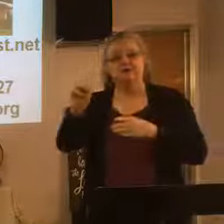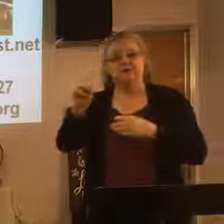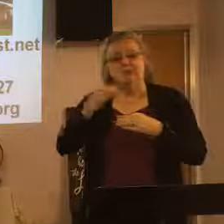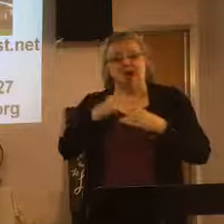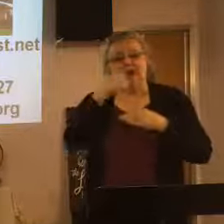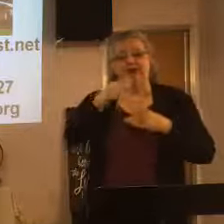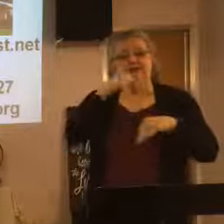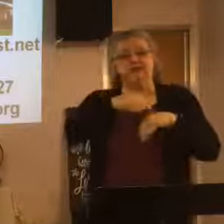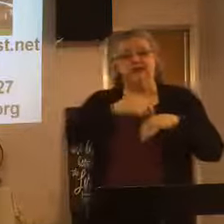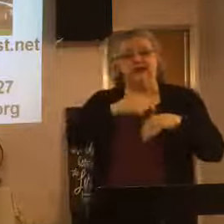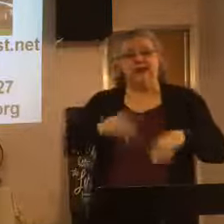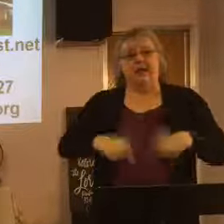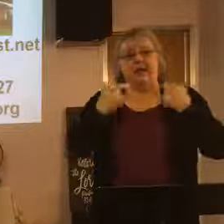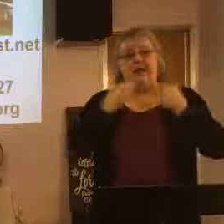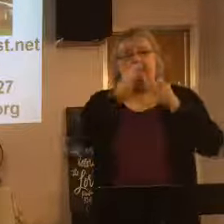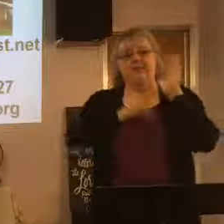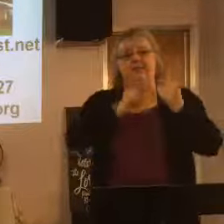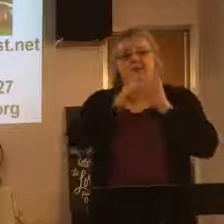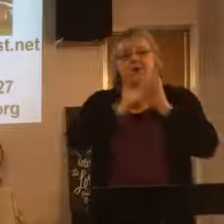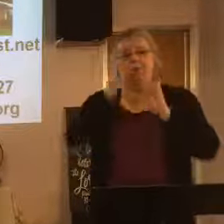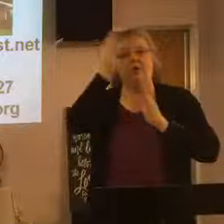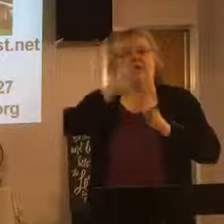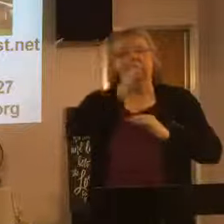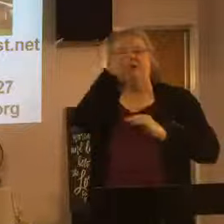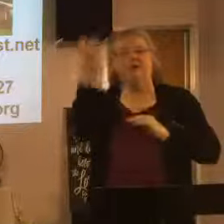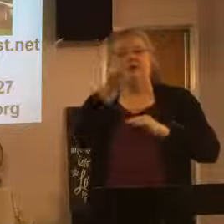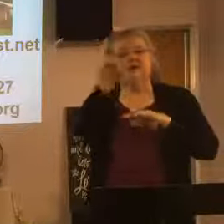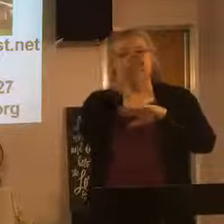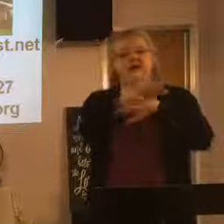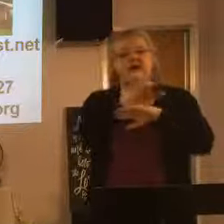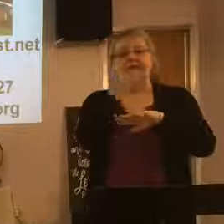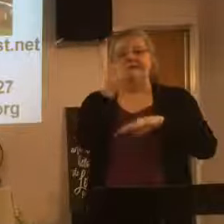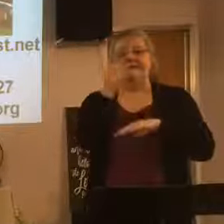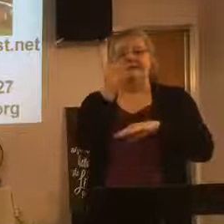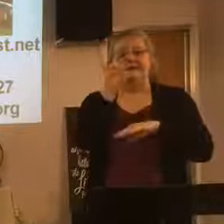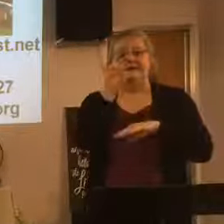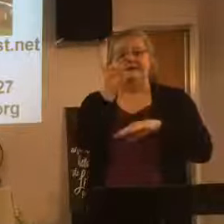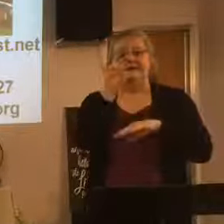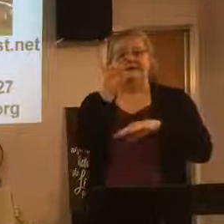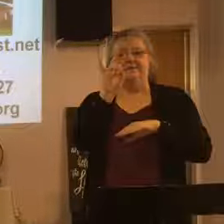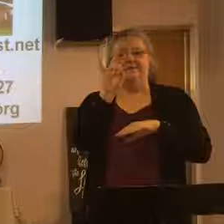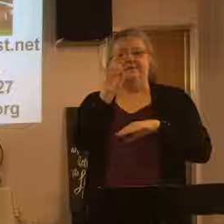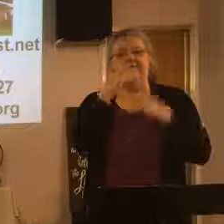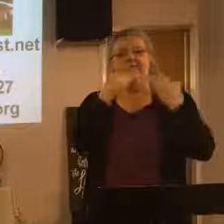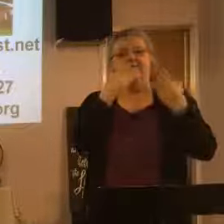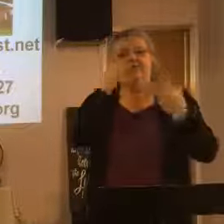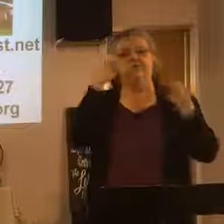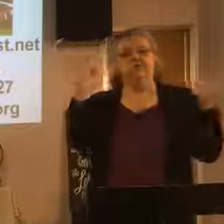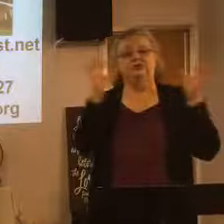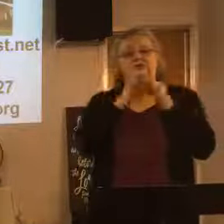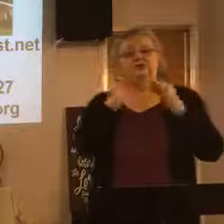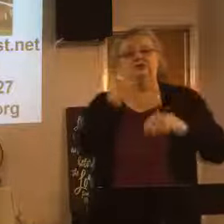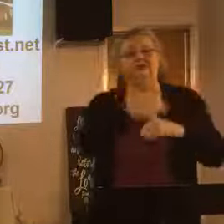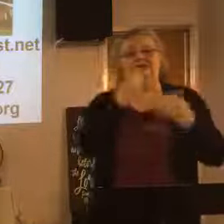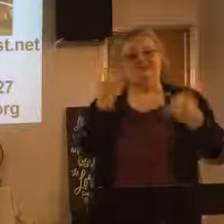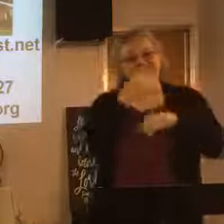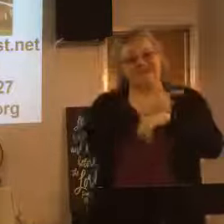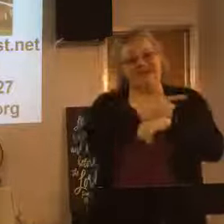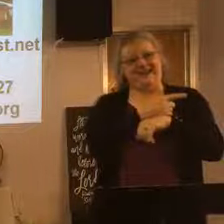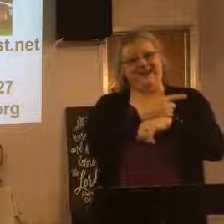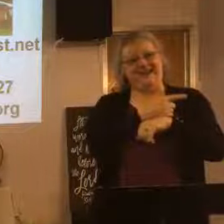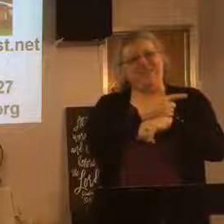here live stream will be on Wednesday night, 6:55. So God bless you. Thank you for joining us today. Hang on